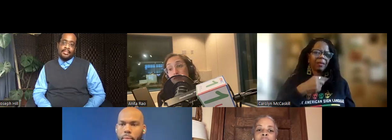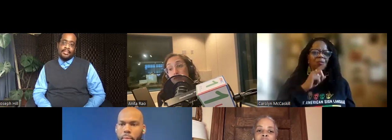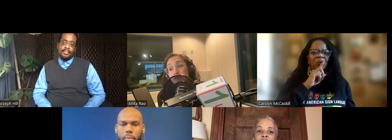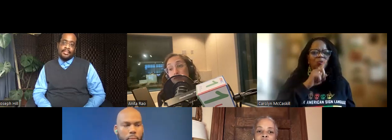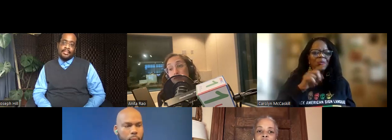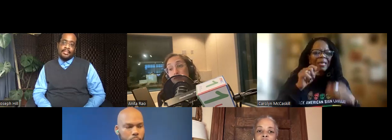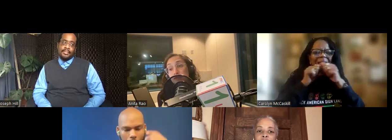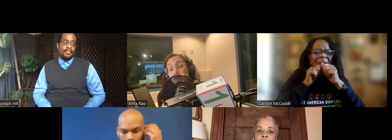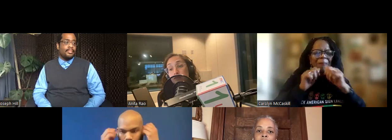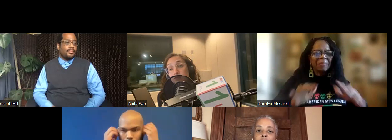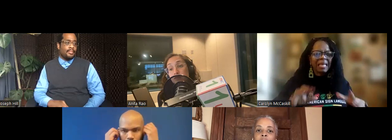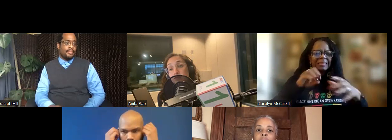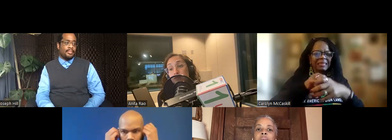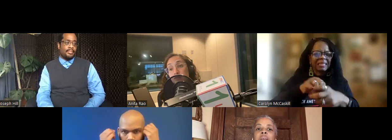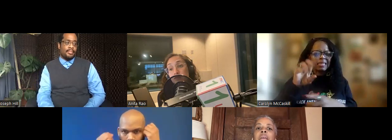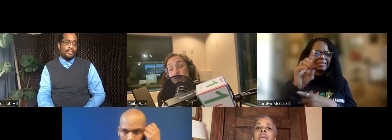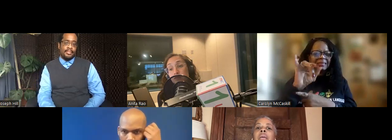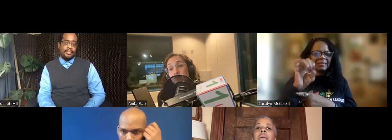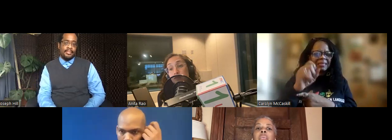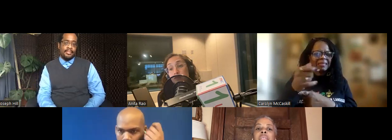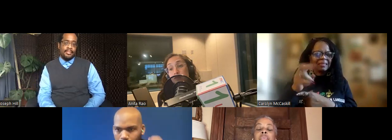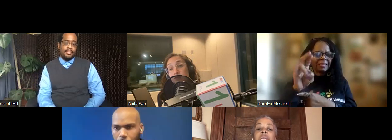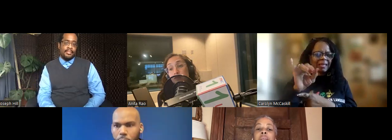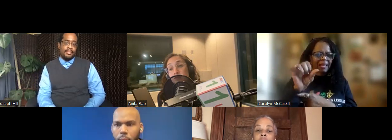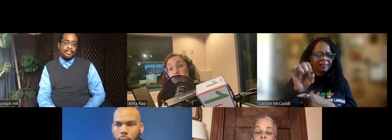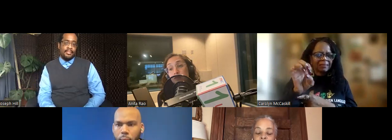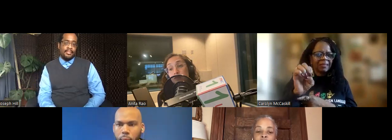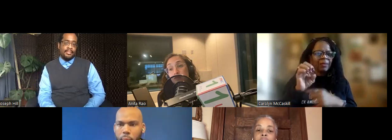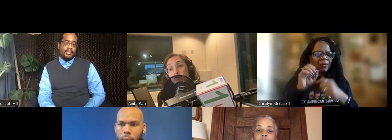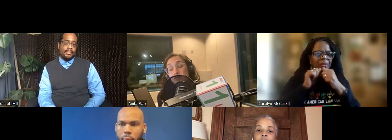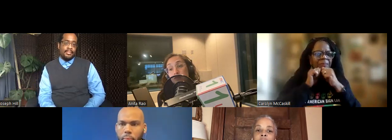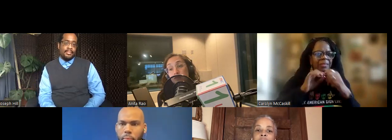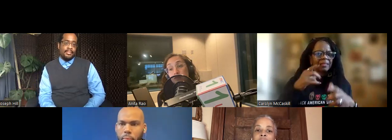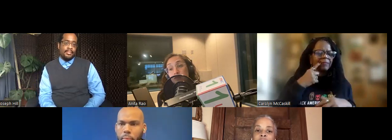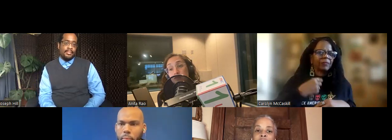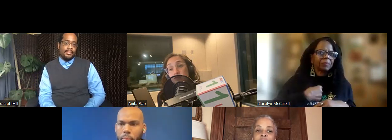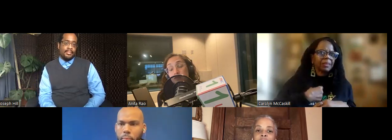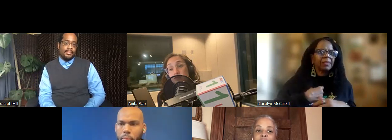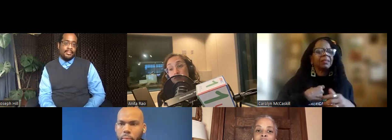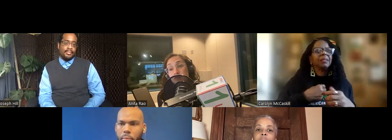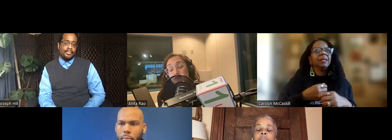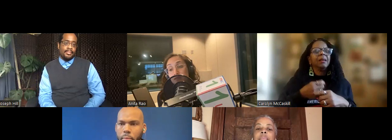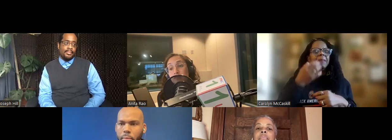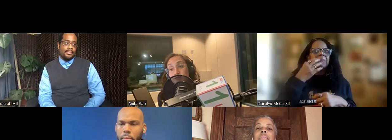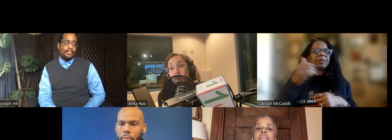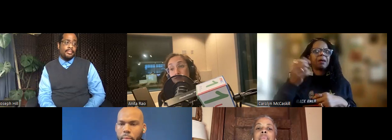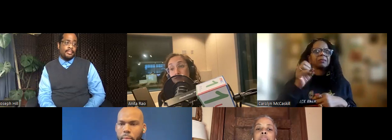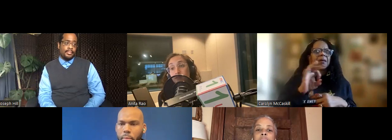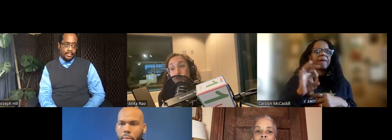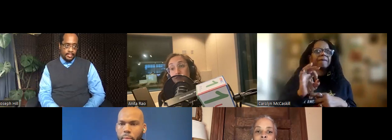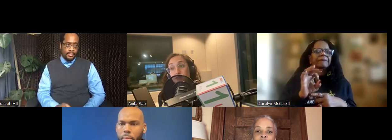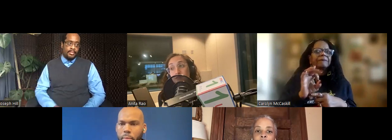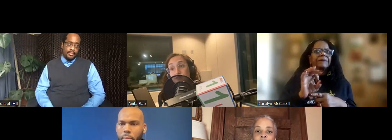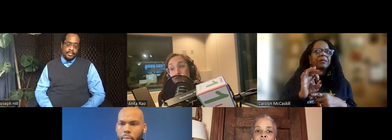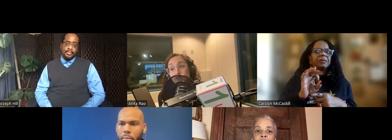Right. That period of transition for me was really was a blessing in disguise.